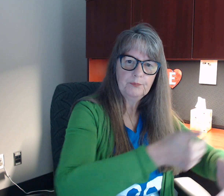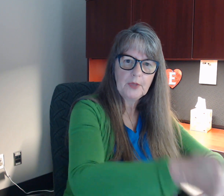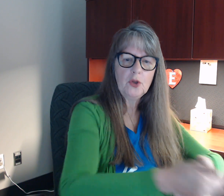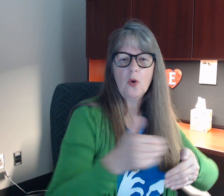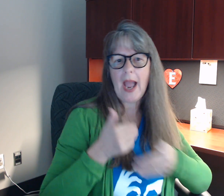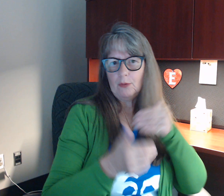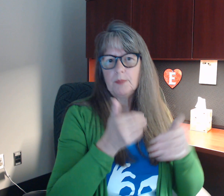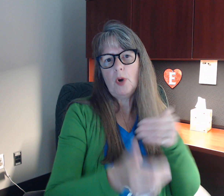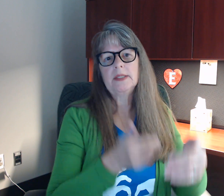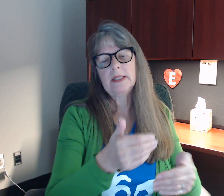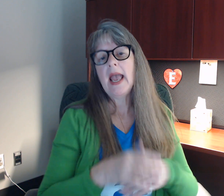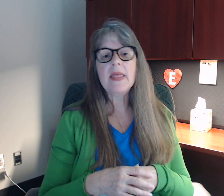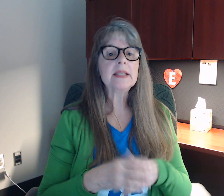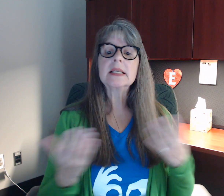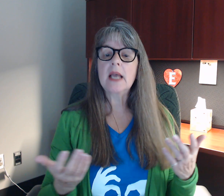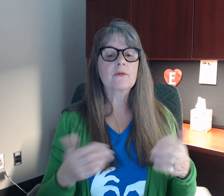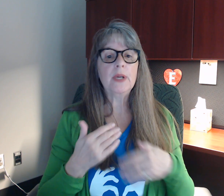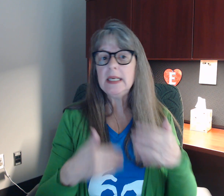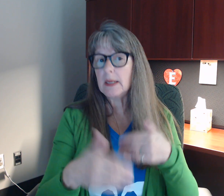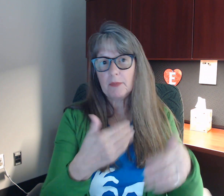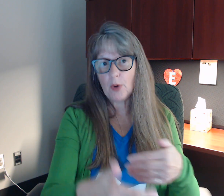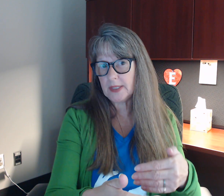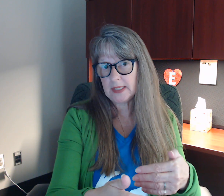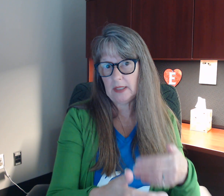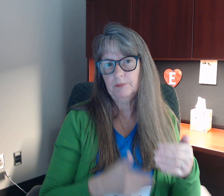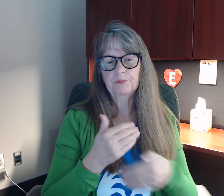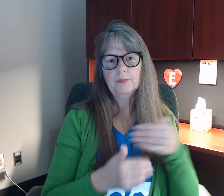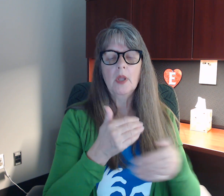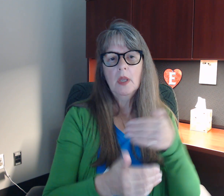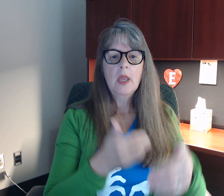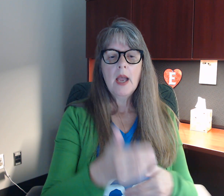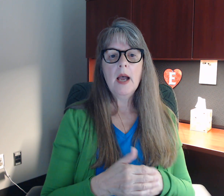And you go out, process. And that's the sign for any type of processing.